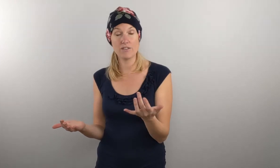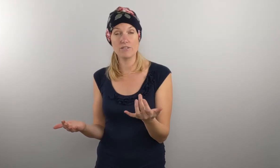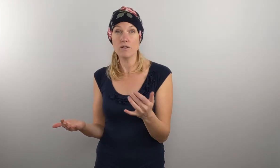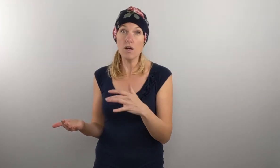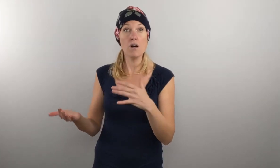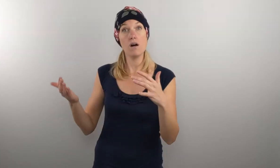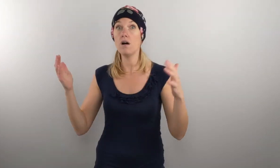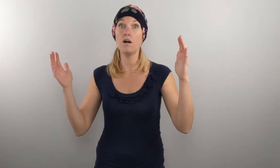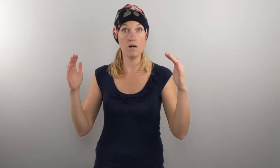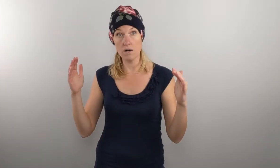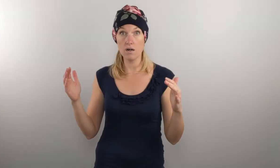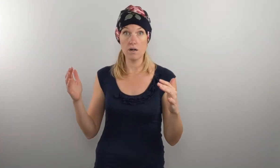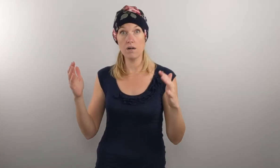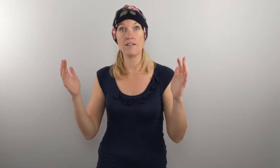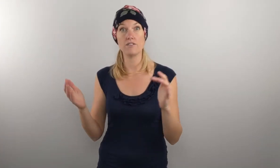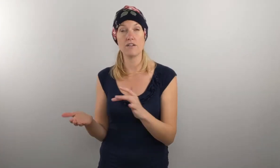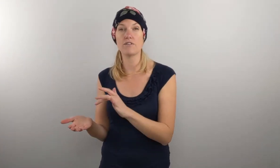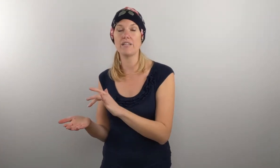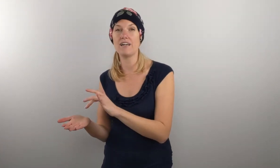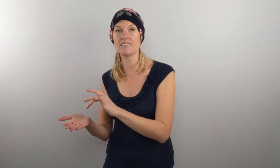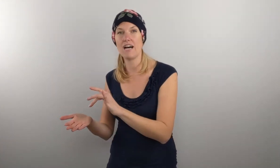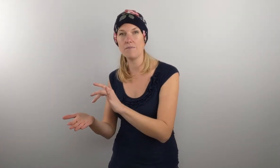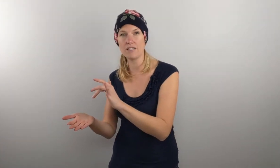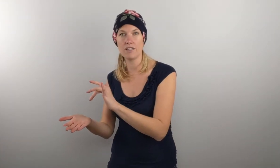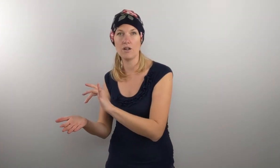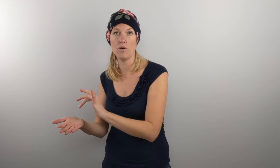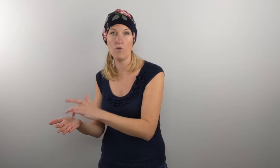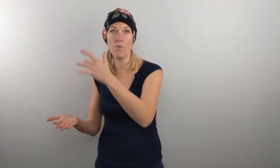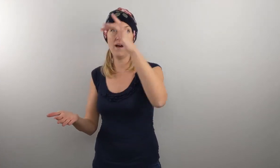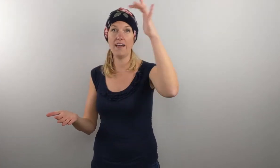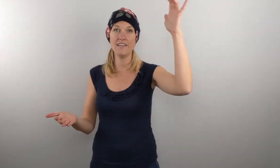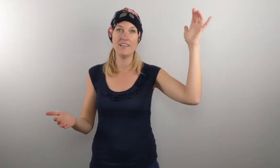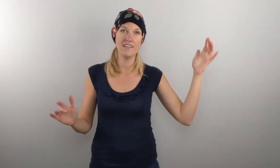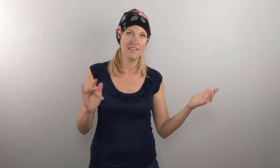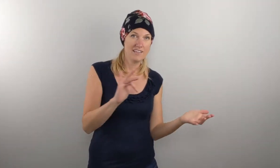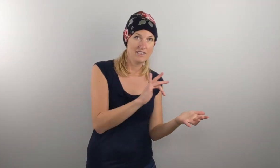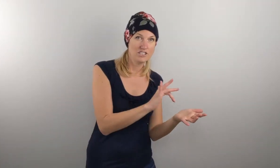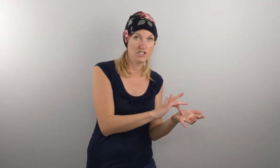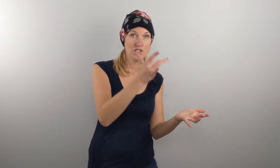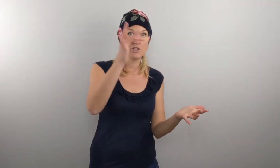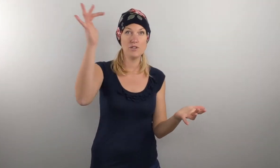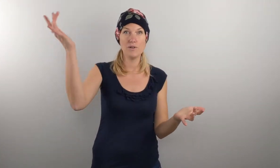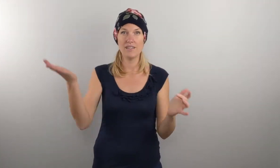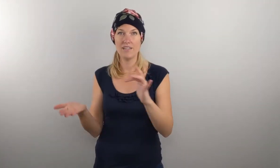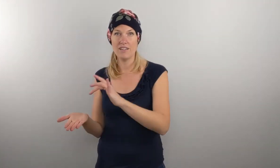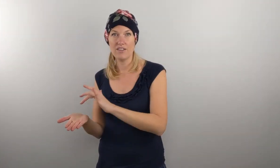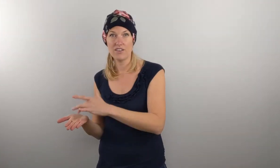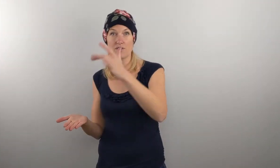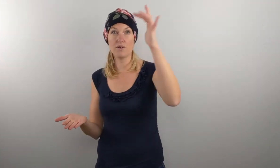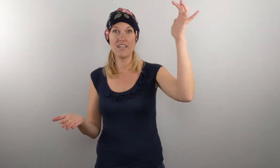goes glow and goes on for a really long time, we're gonna go 1, 2,